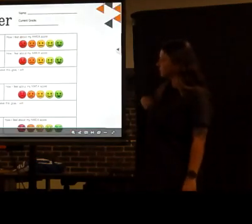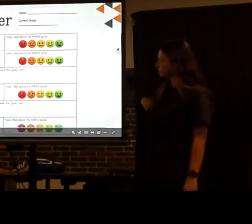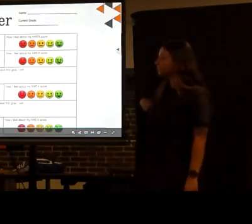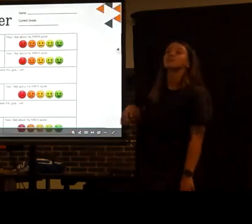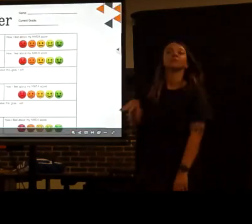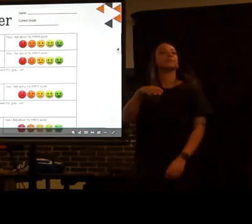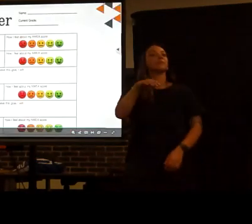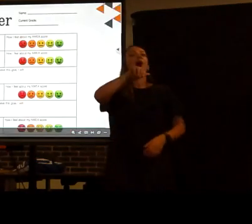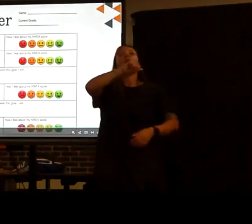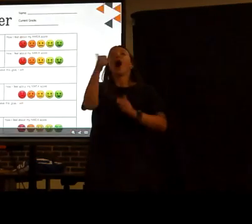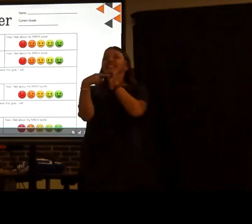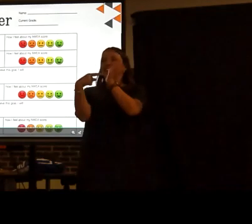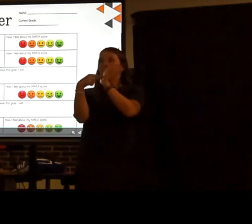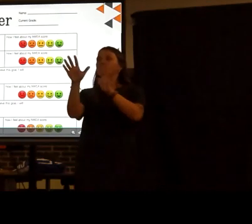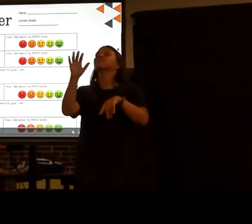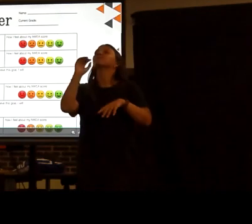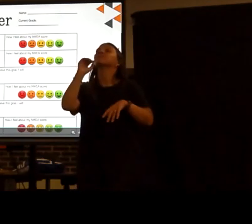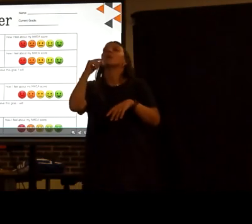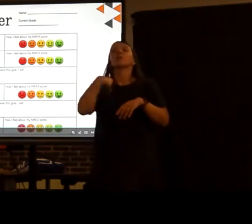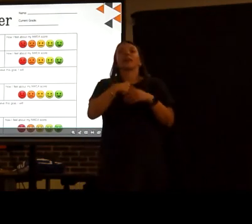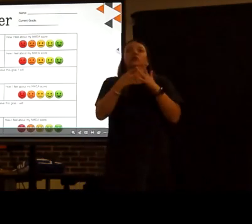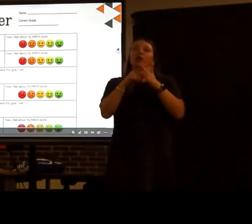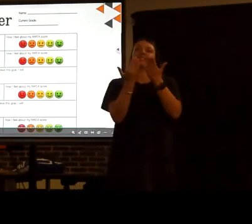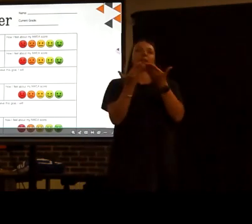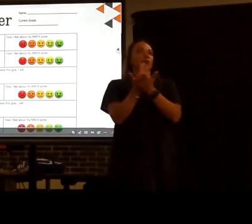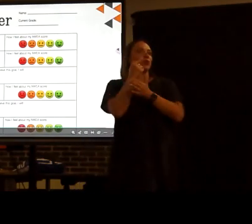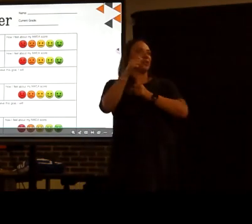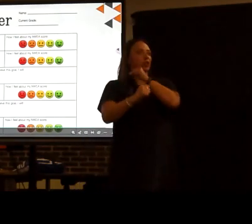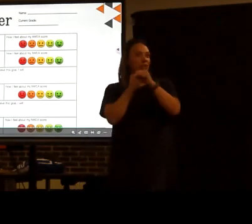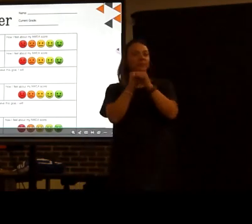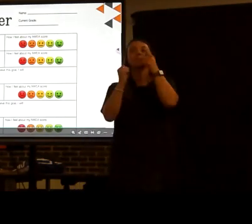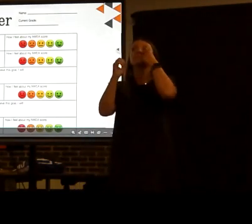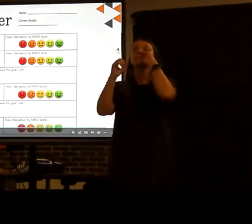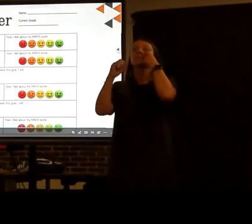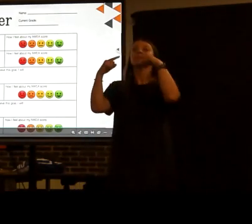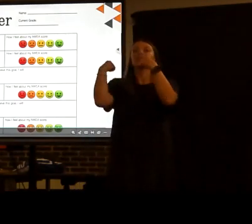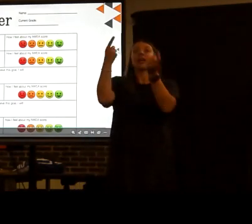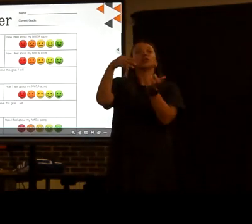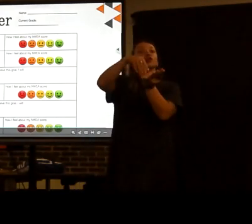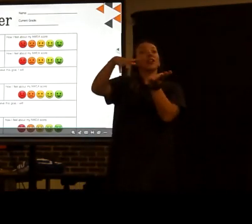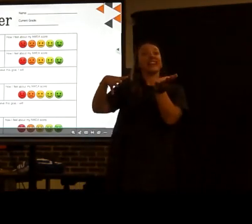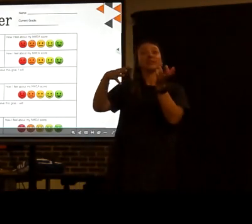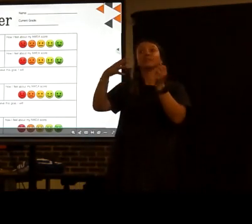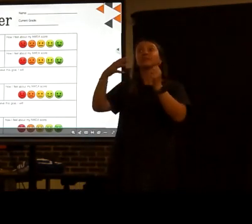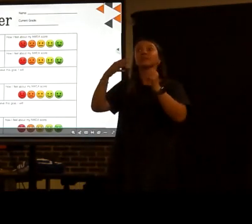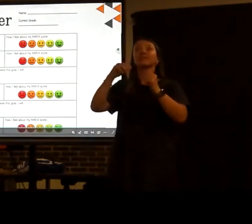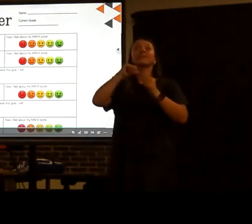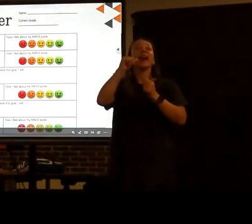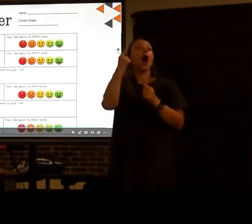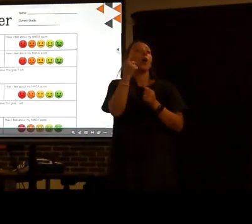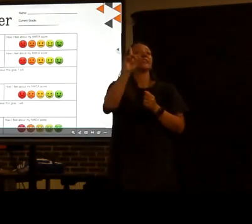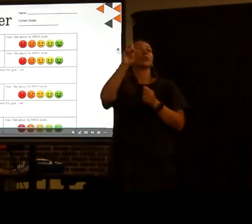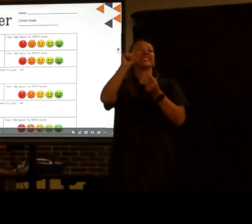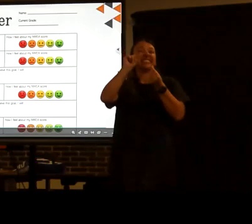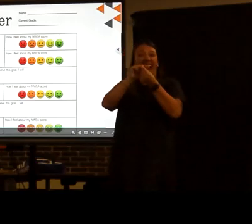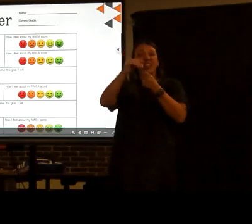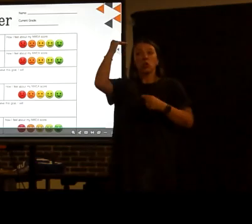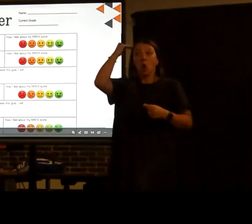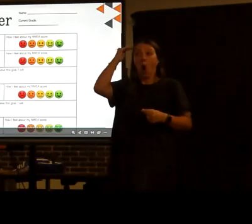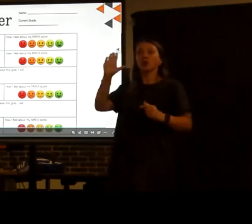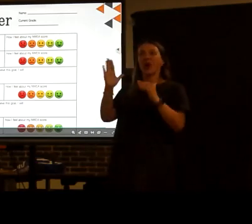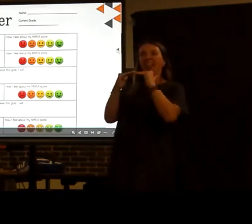the Oriole time. Another example here, something new this year that we're trying.